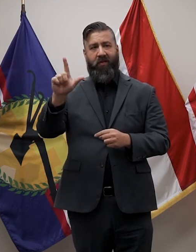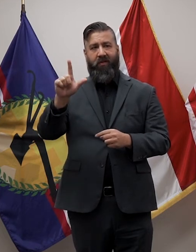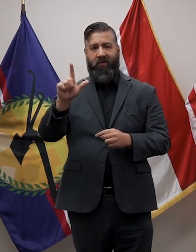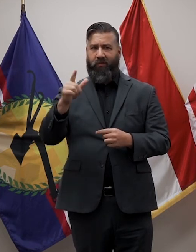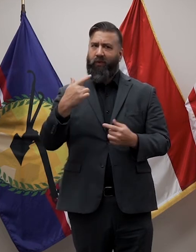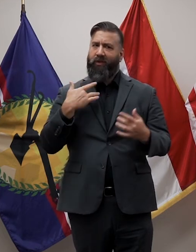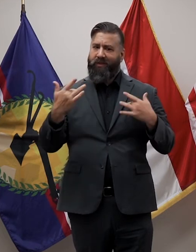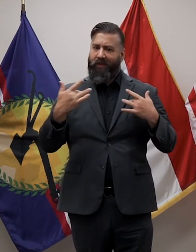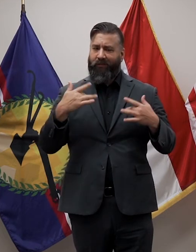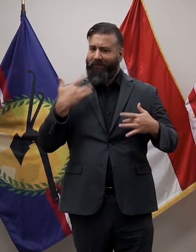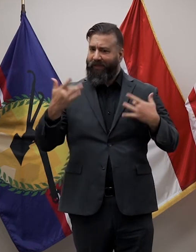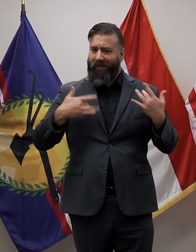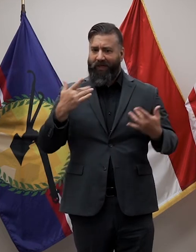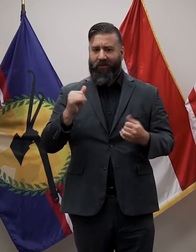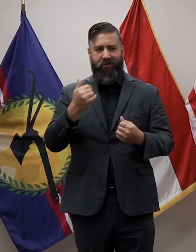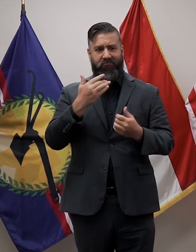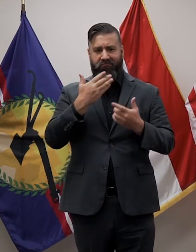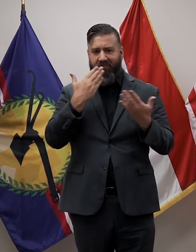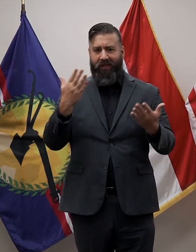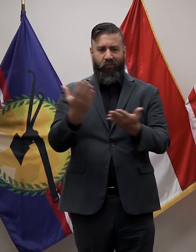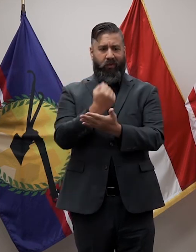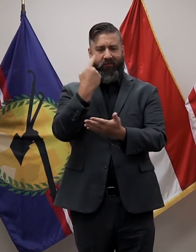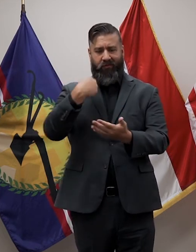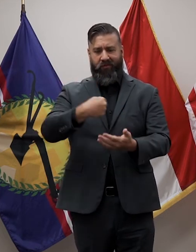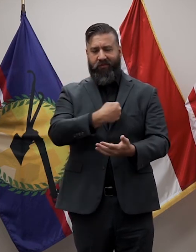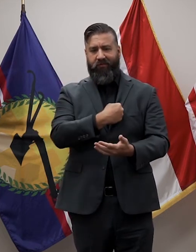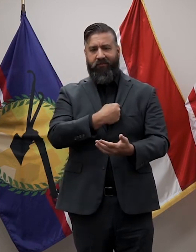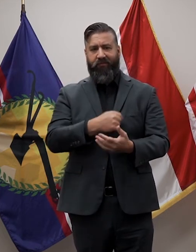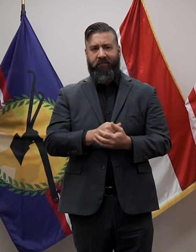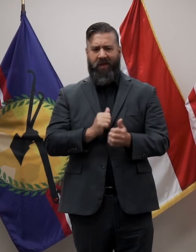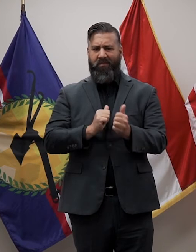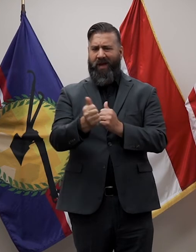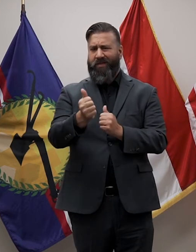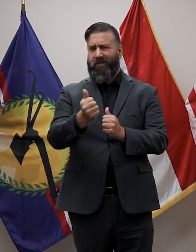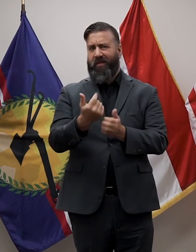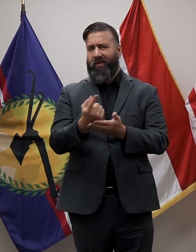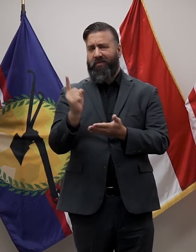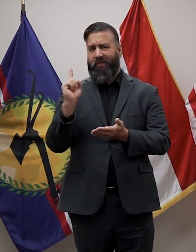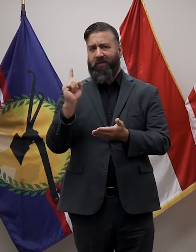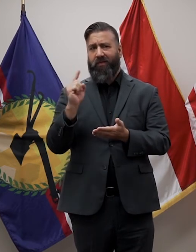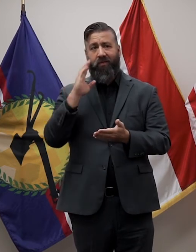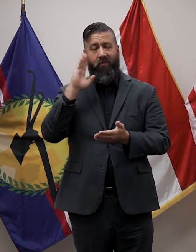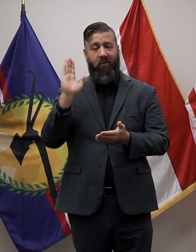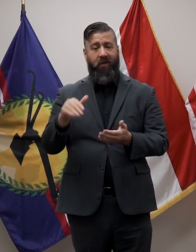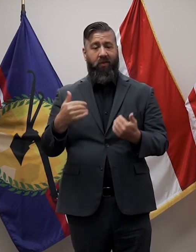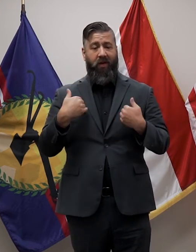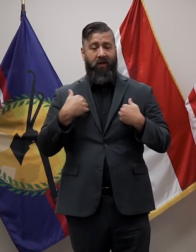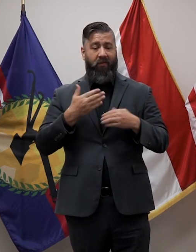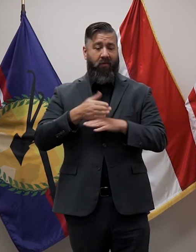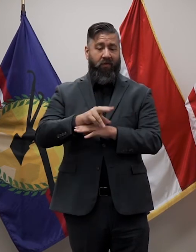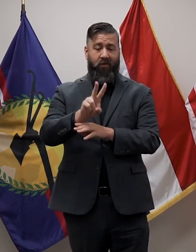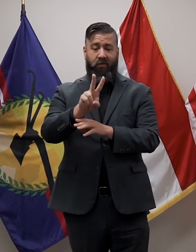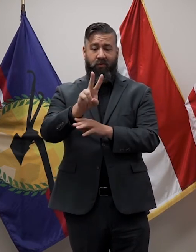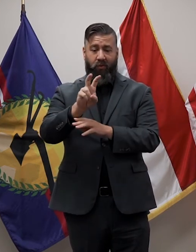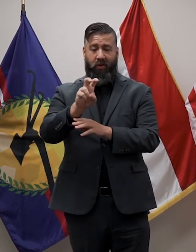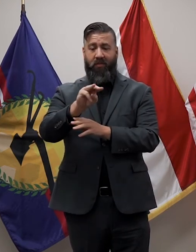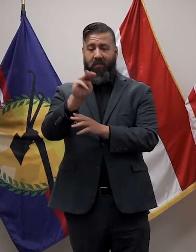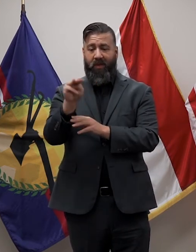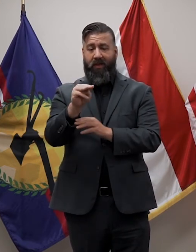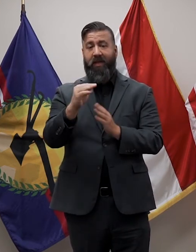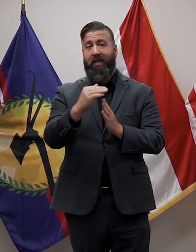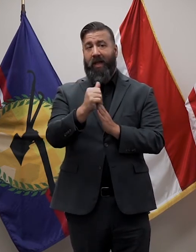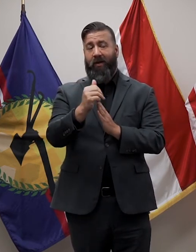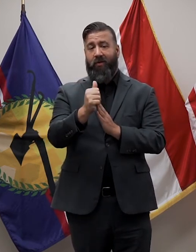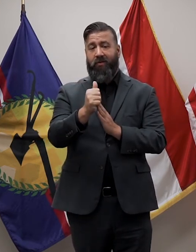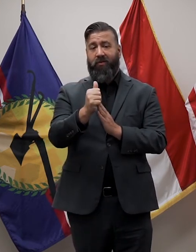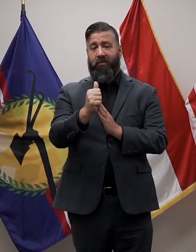community when that infrastructure bill passed last week. We know that we have over $200 million worth